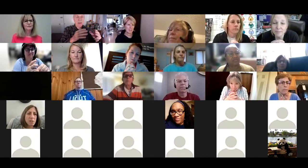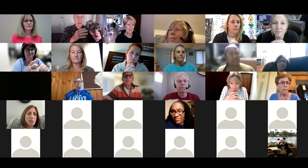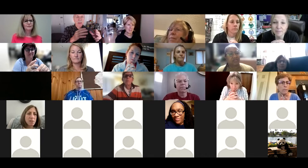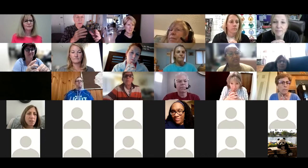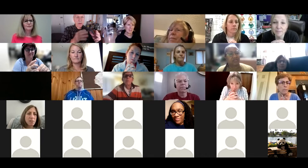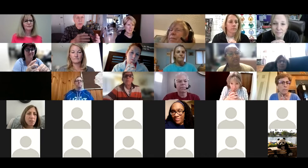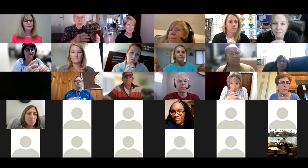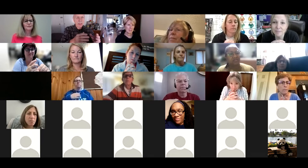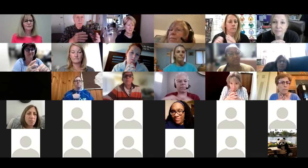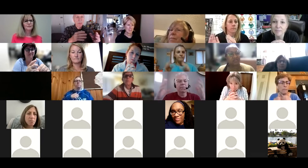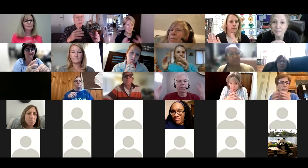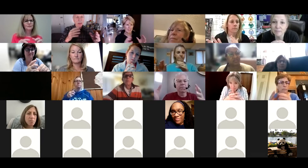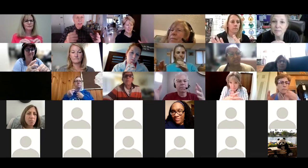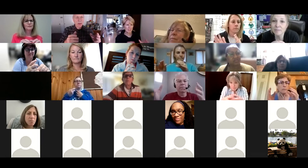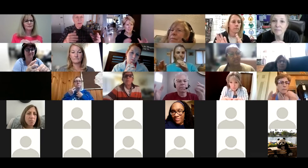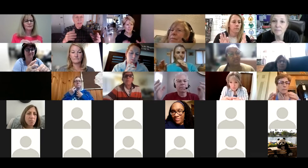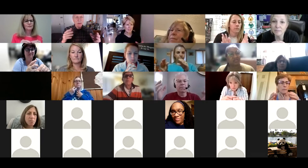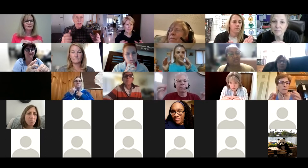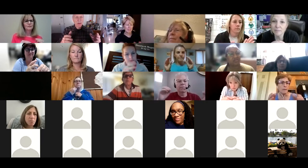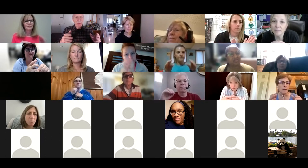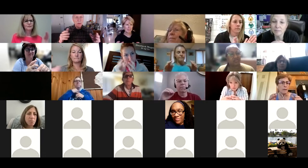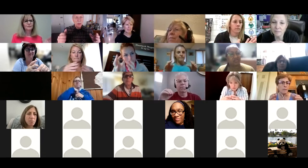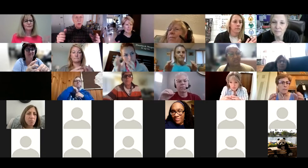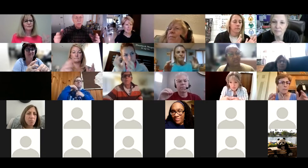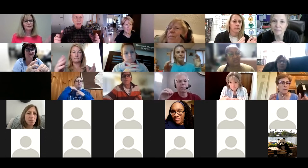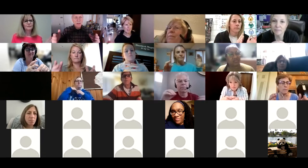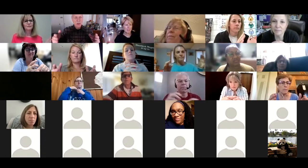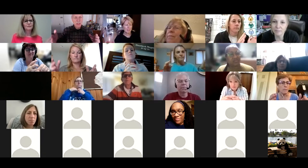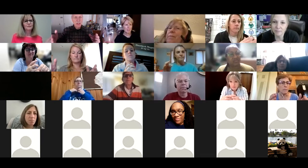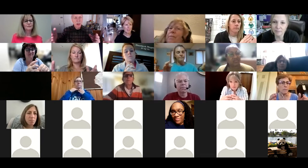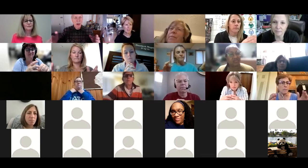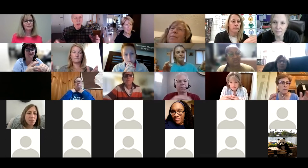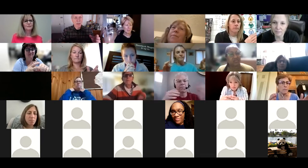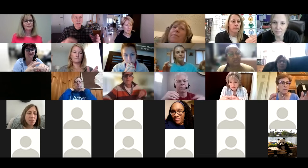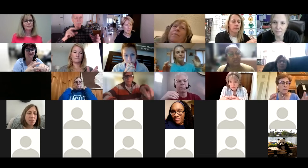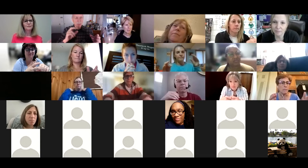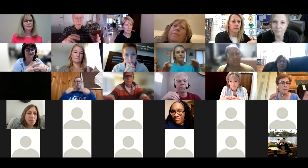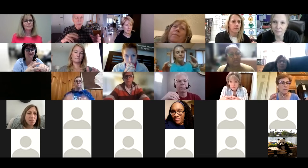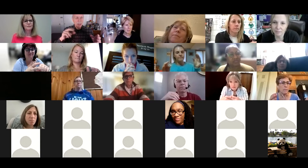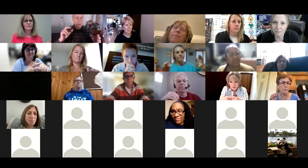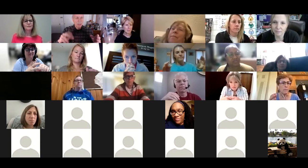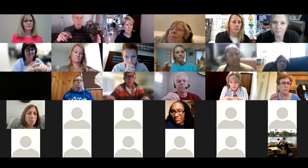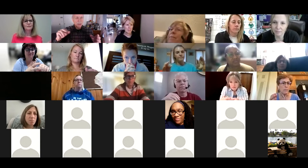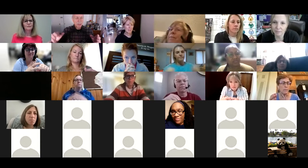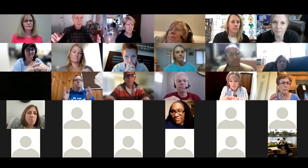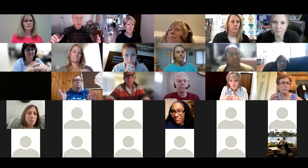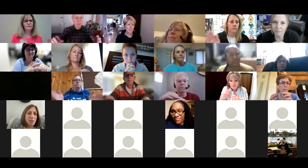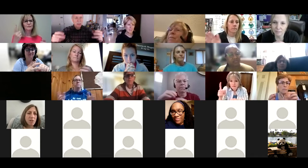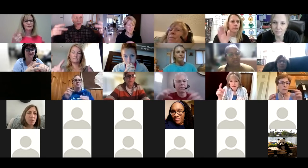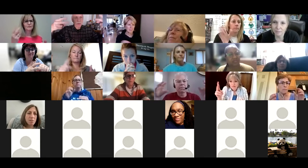the three most interesting things about the old man in the sea are blah, blah, blah, blah, and blah, blah. The